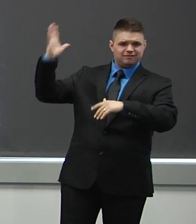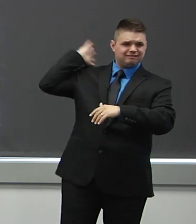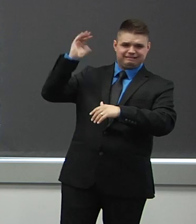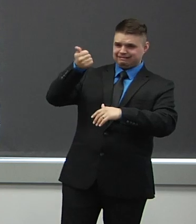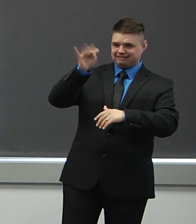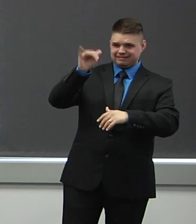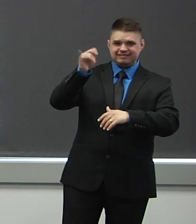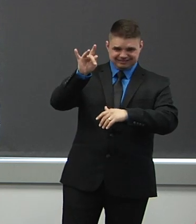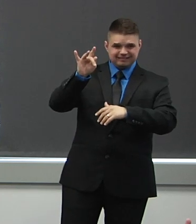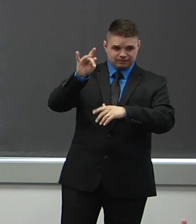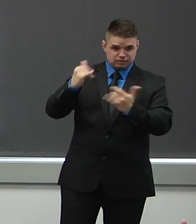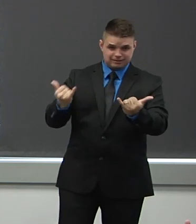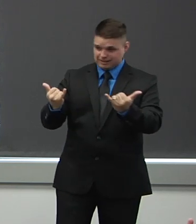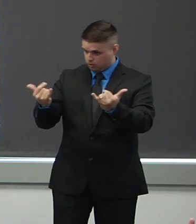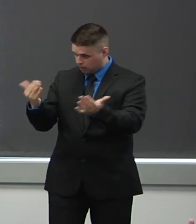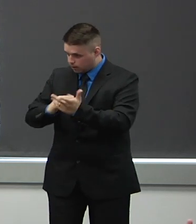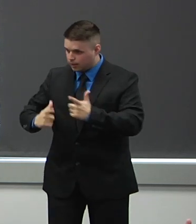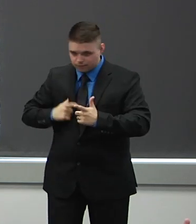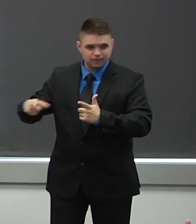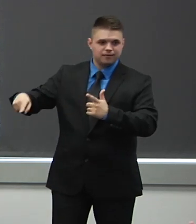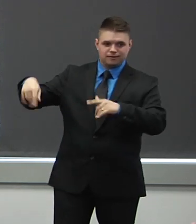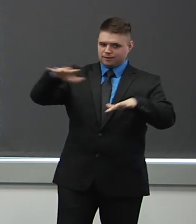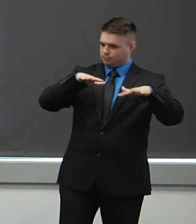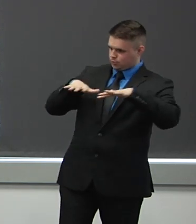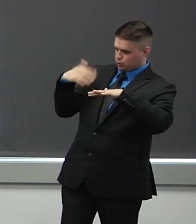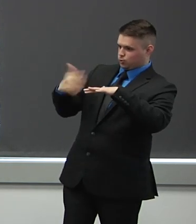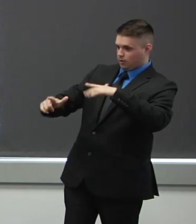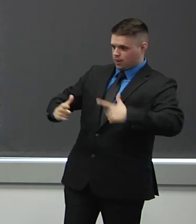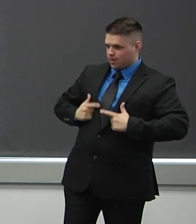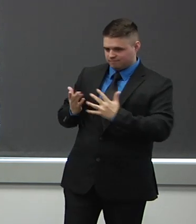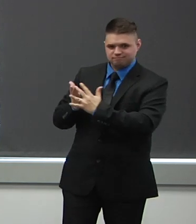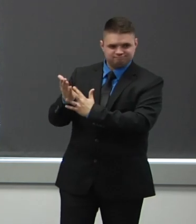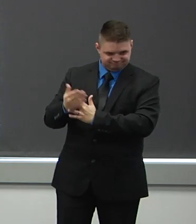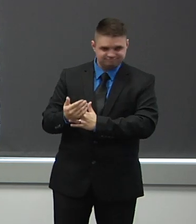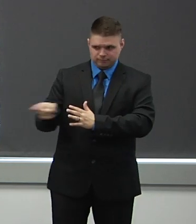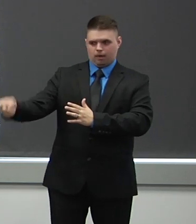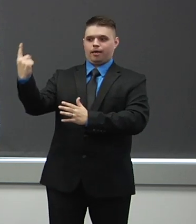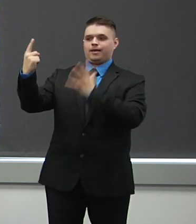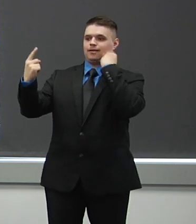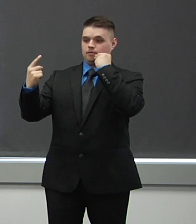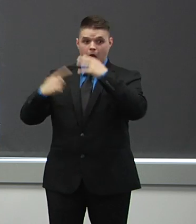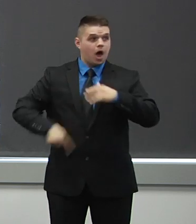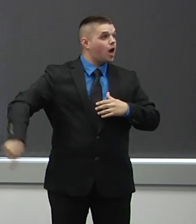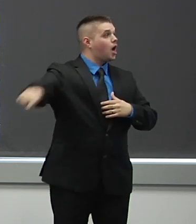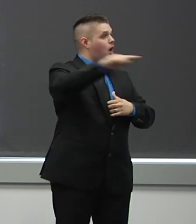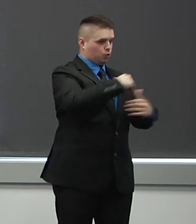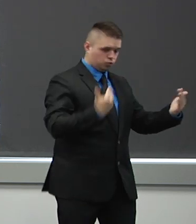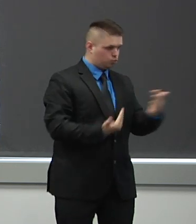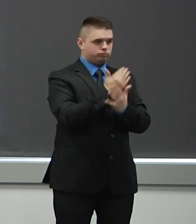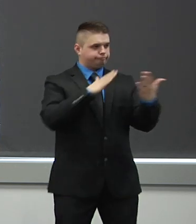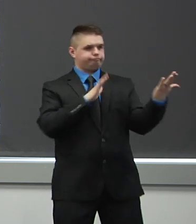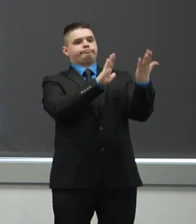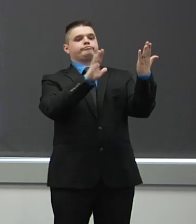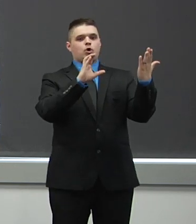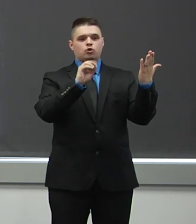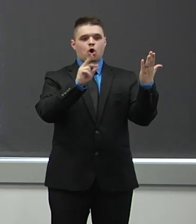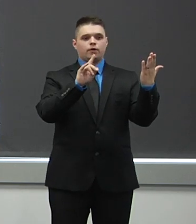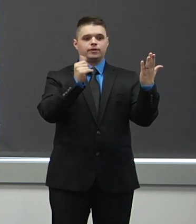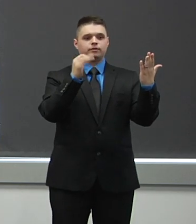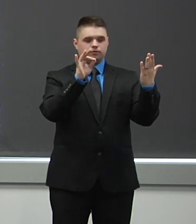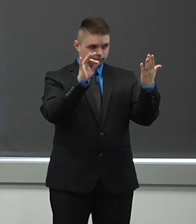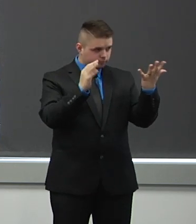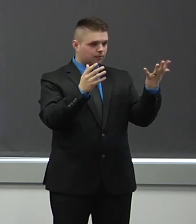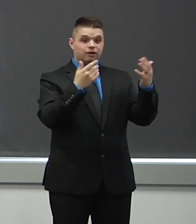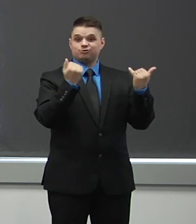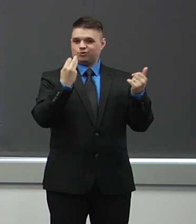through anything like this. There was no roadmap. And I thought it was really important that I get perspectives and expert opinions from all